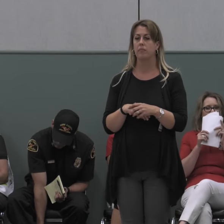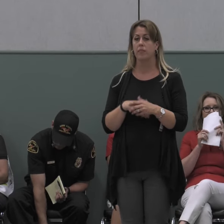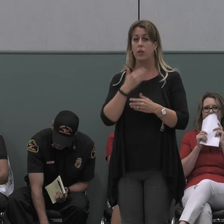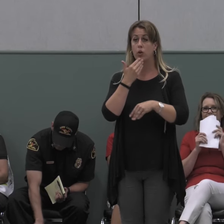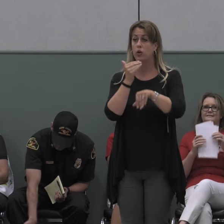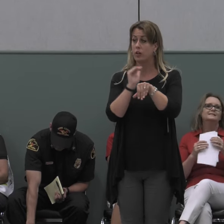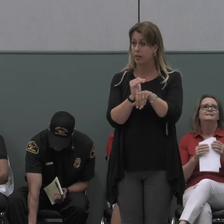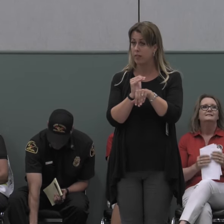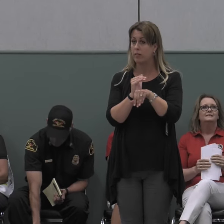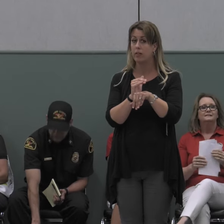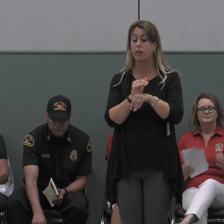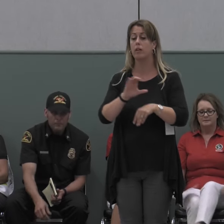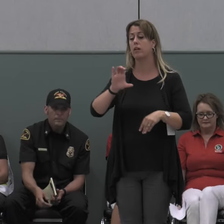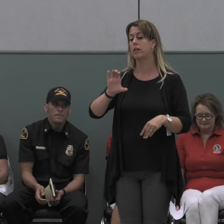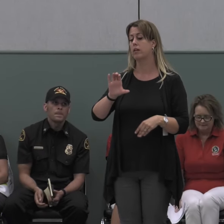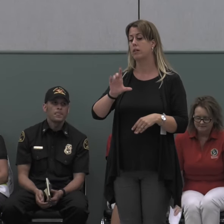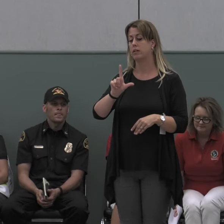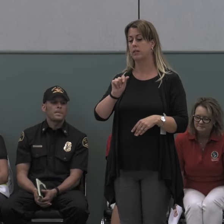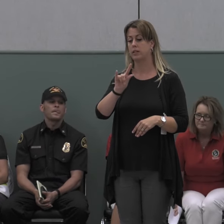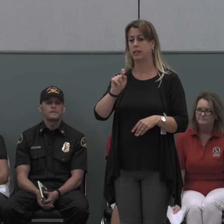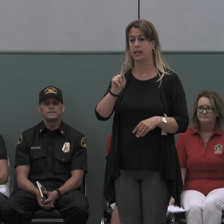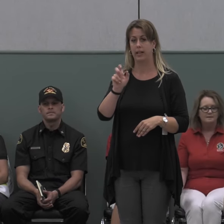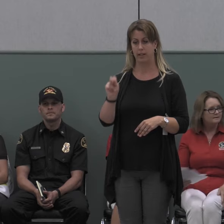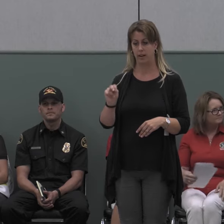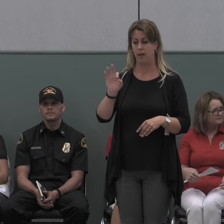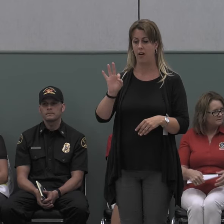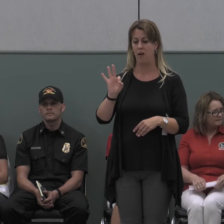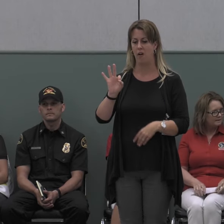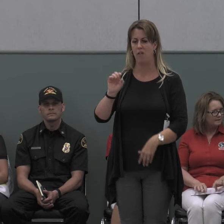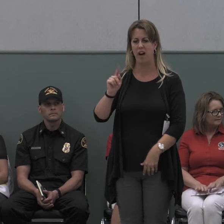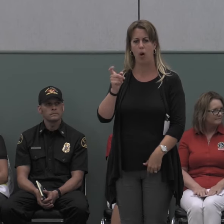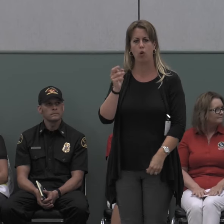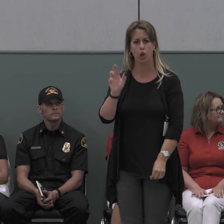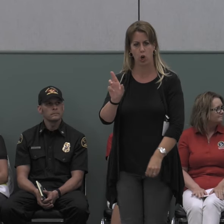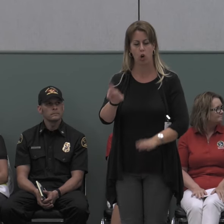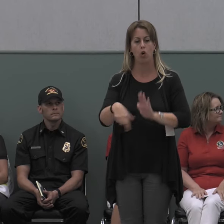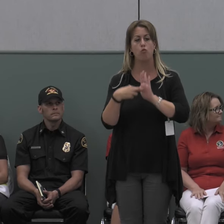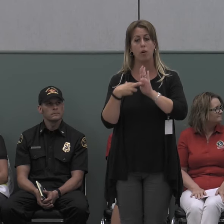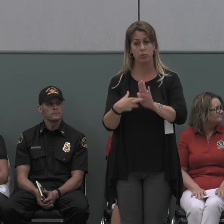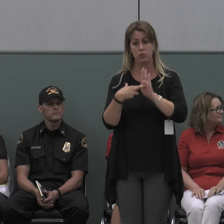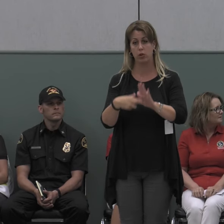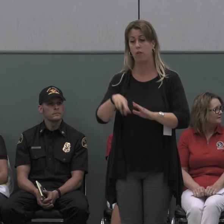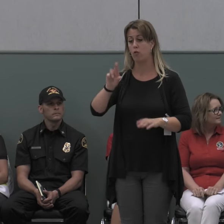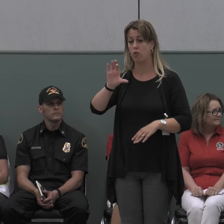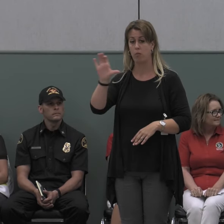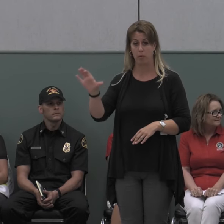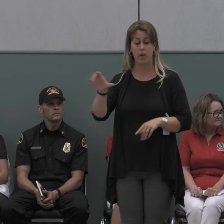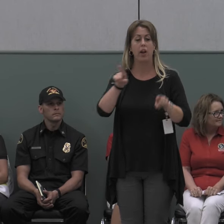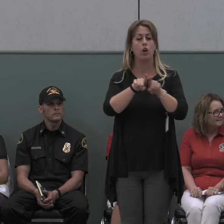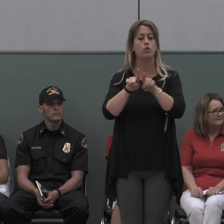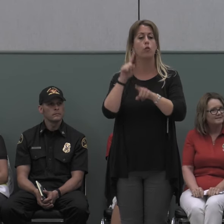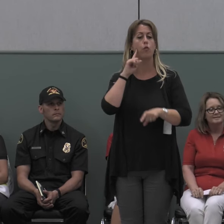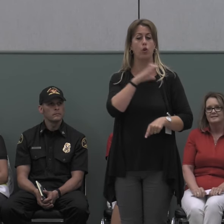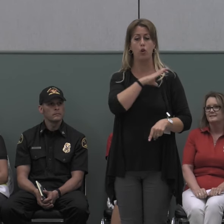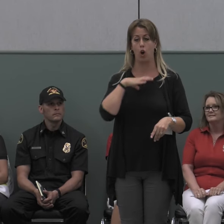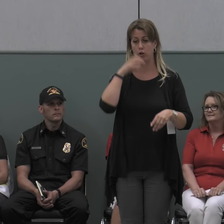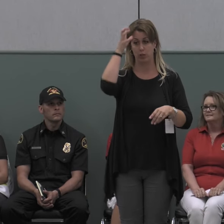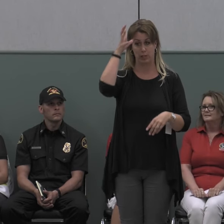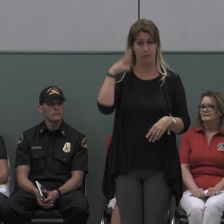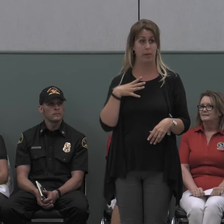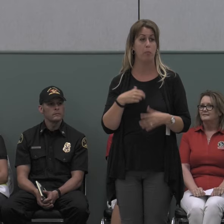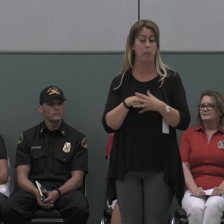Good evening. Like you said, my name is Clayton Fowler. I'm the field representative for Ridgecrest and portions of Eastern Kern for the congressman. The congressman has